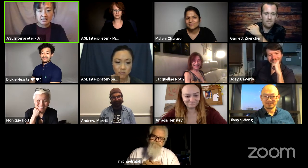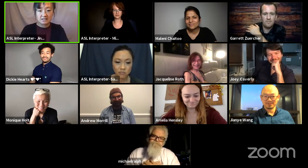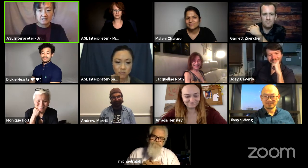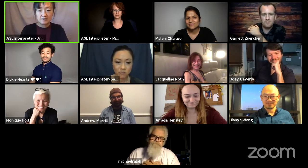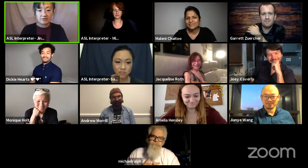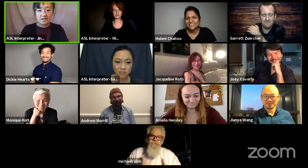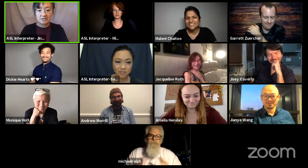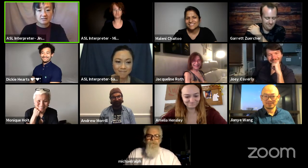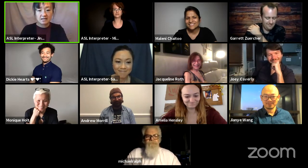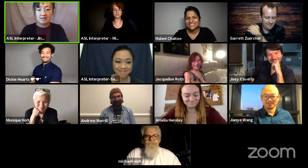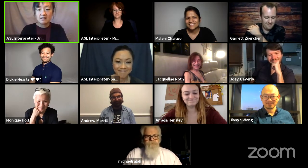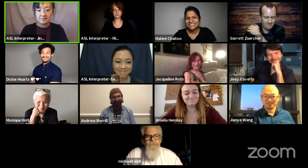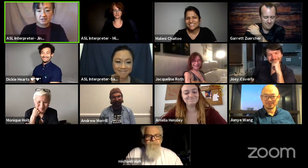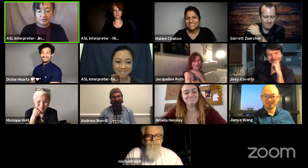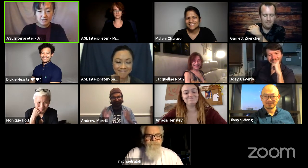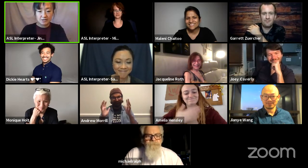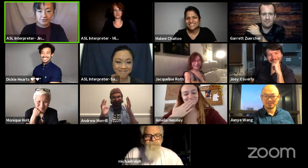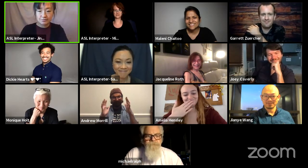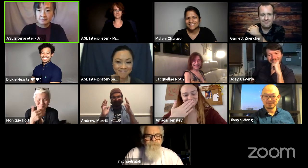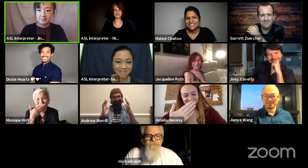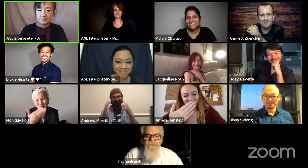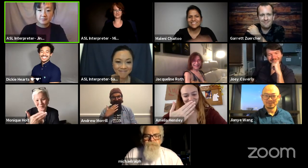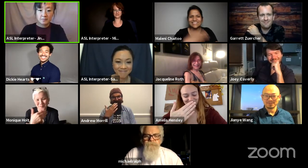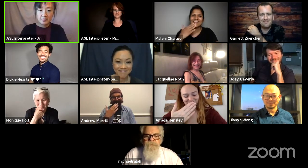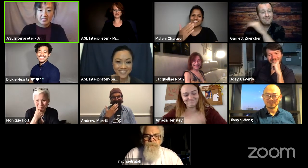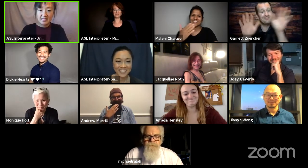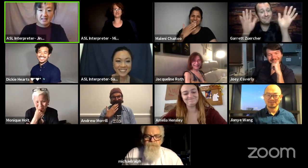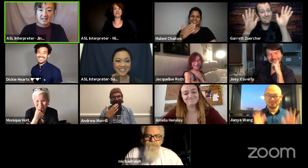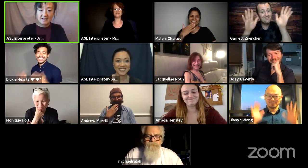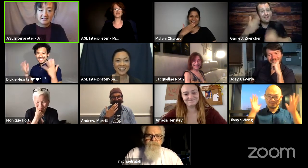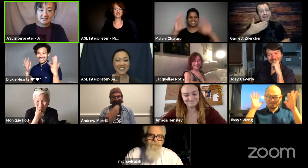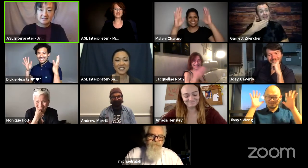So I loved it so much. Yay, thank you.